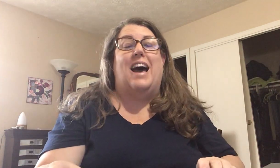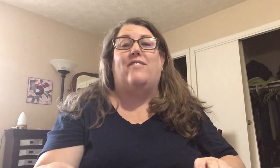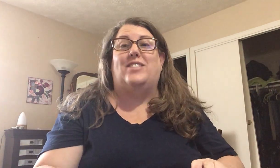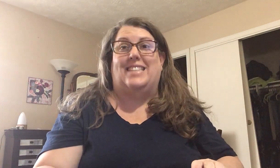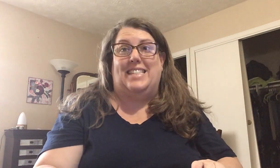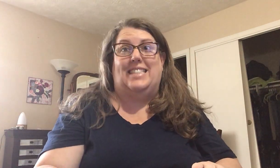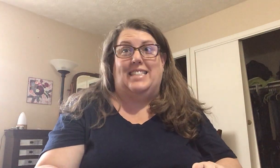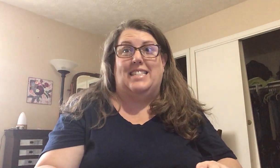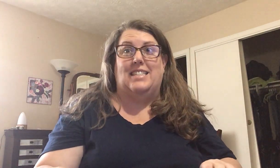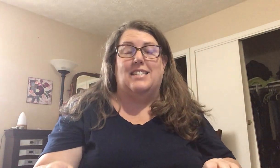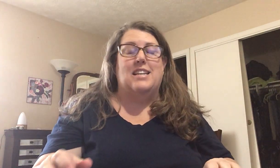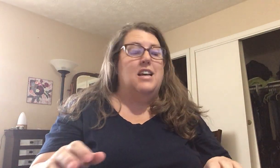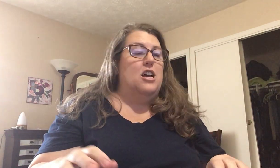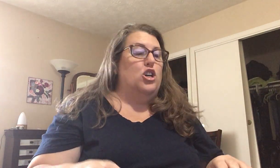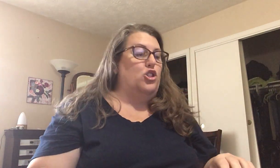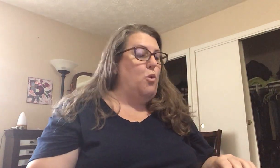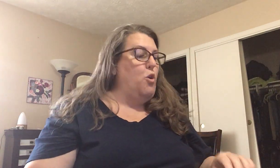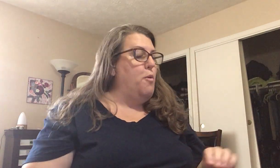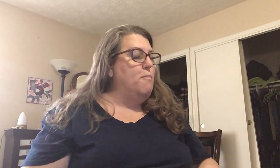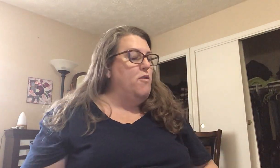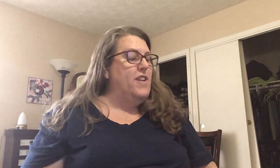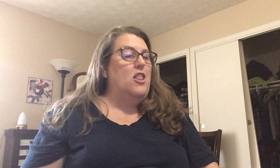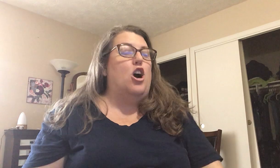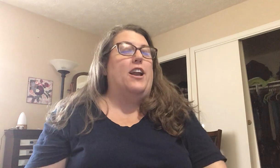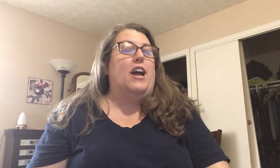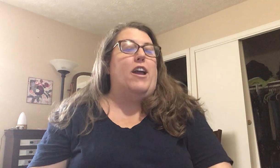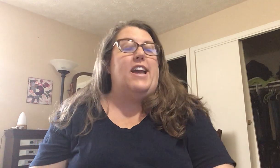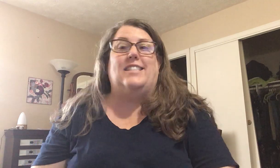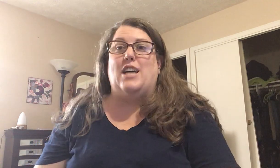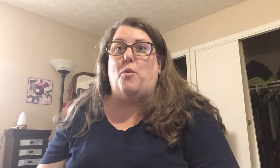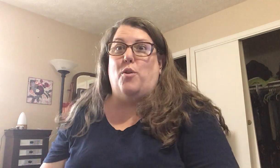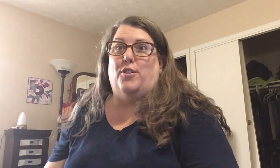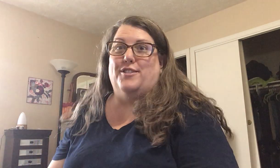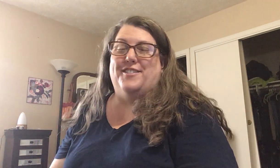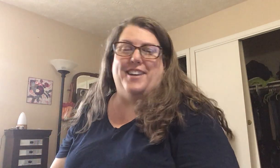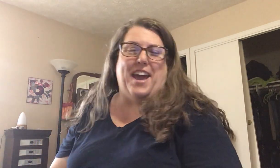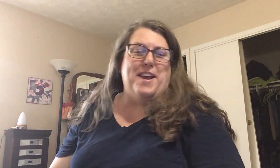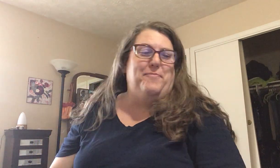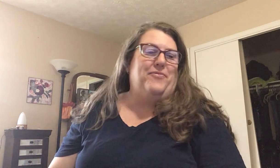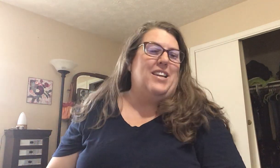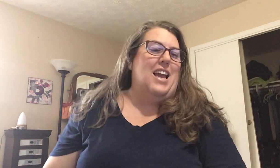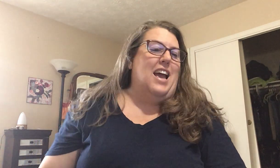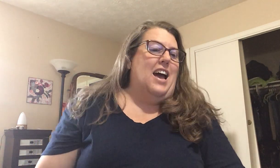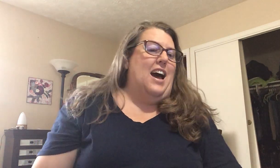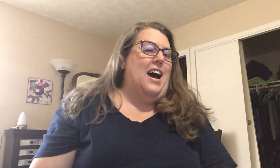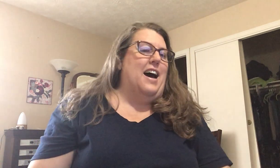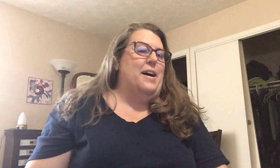of sentences. So we're moving along now, ASL world, okay?